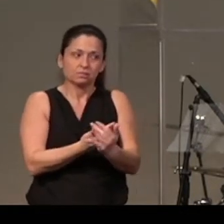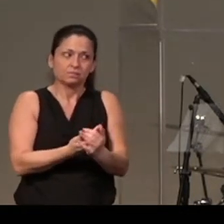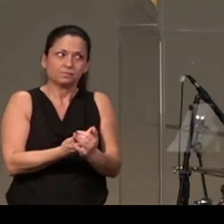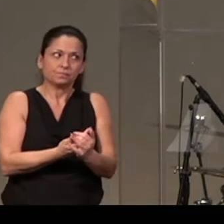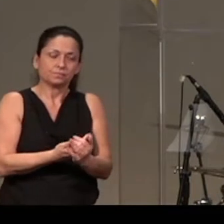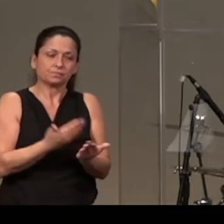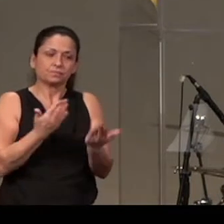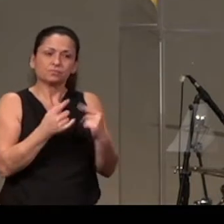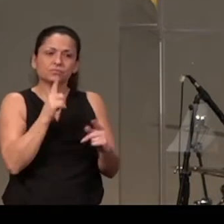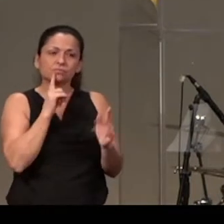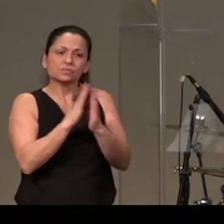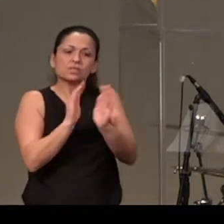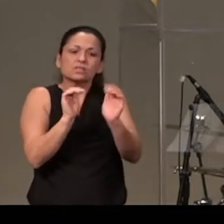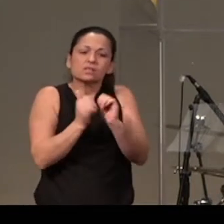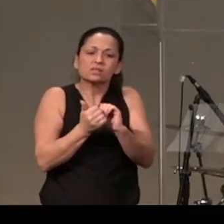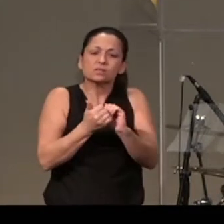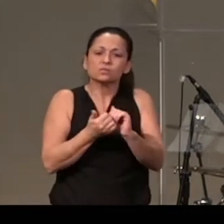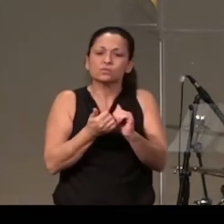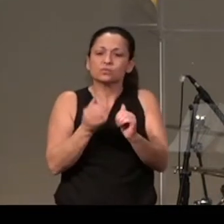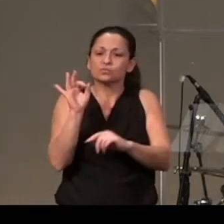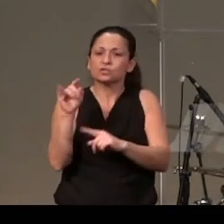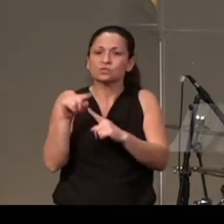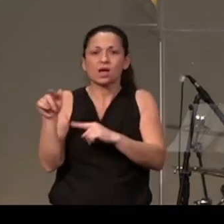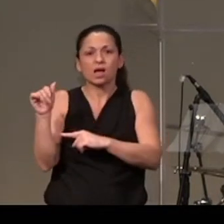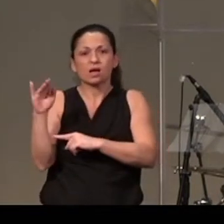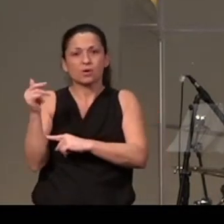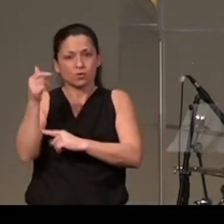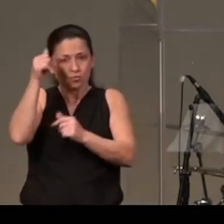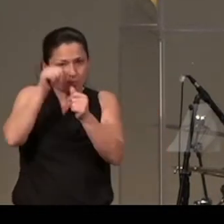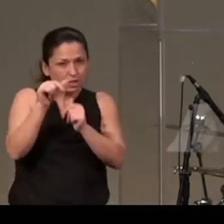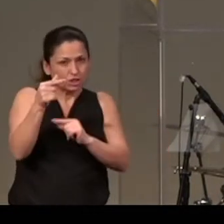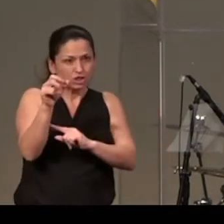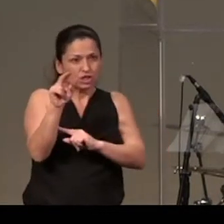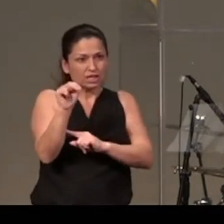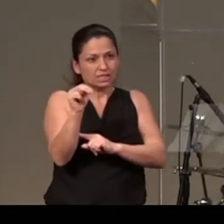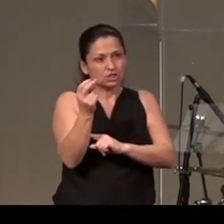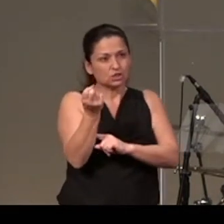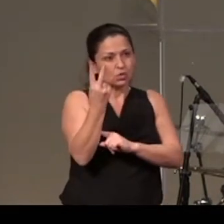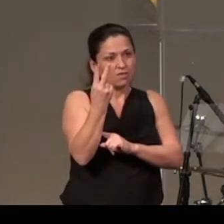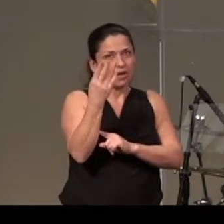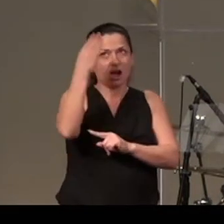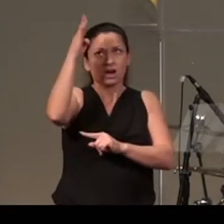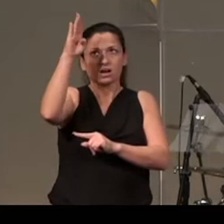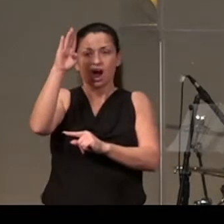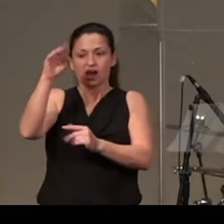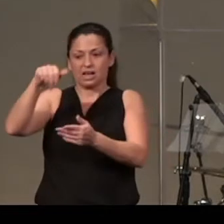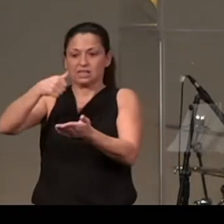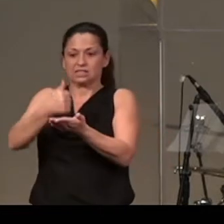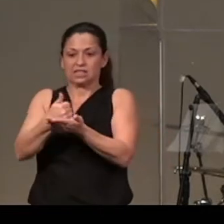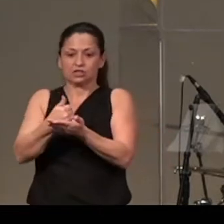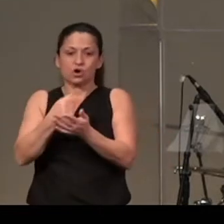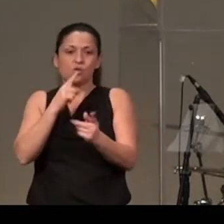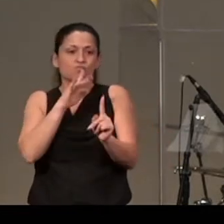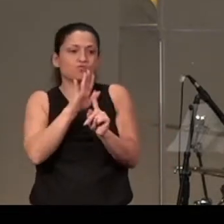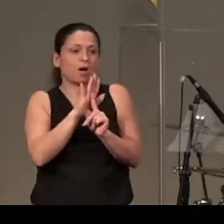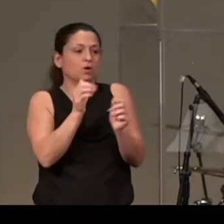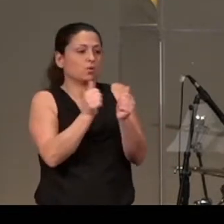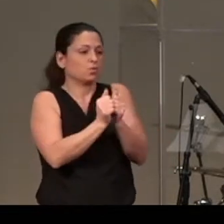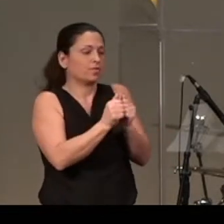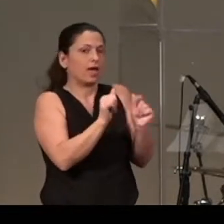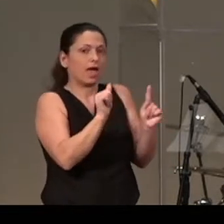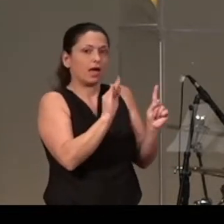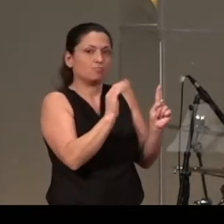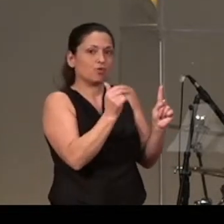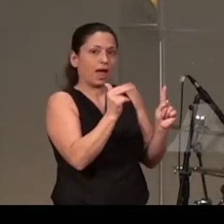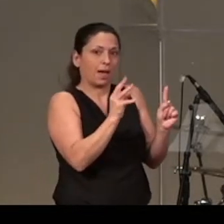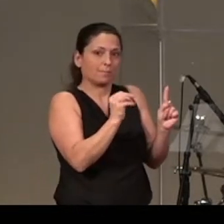Abraham? Remember Genesis 12? Remember God established his covenant with Abraham? There was a top line and a bottom line, and the